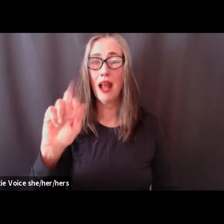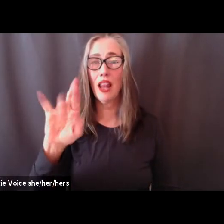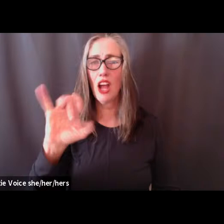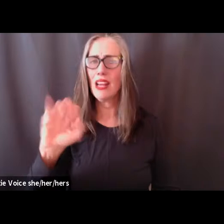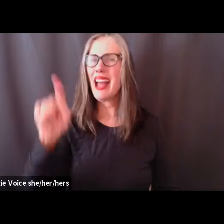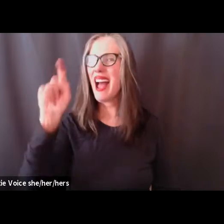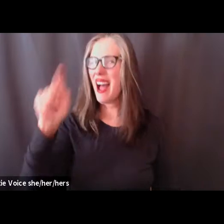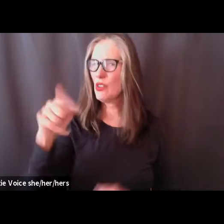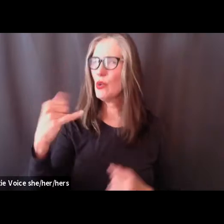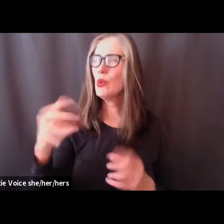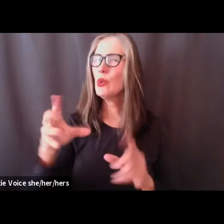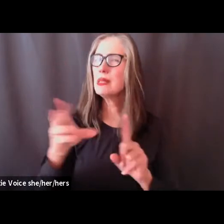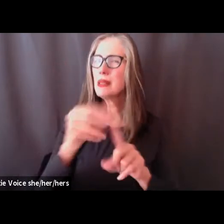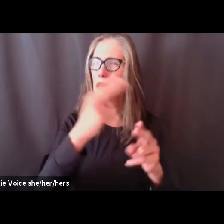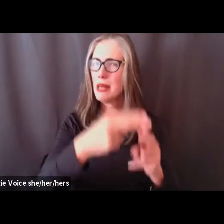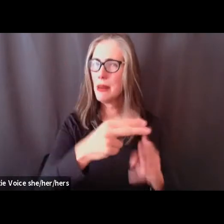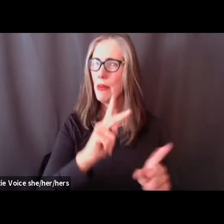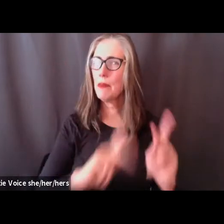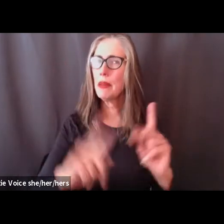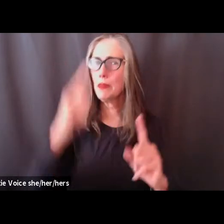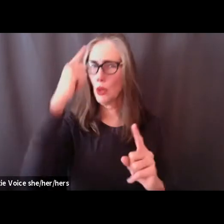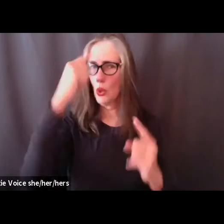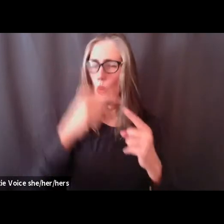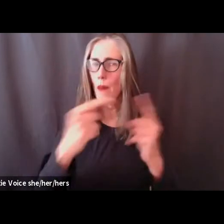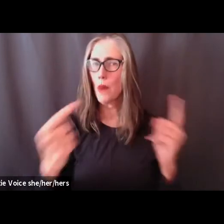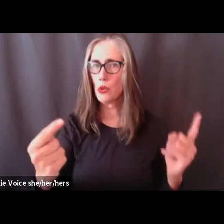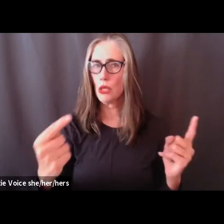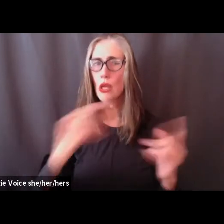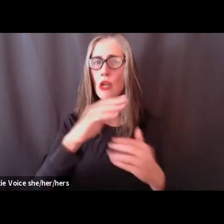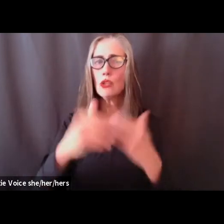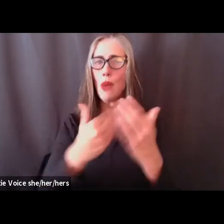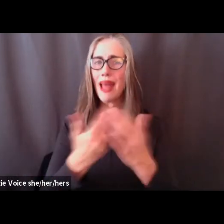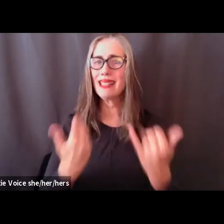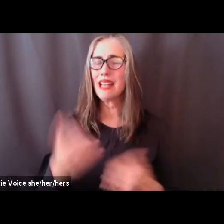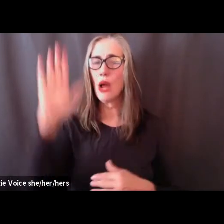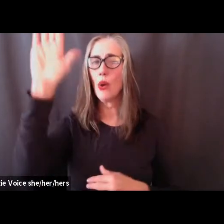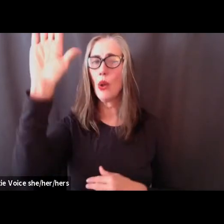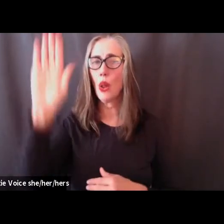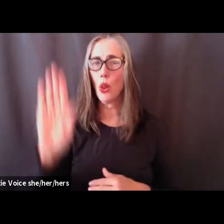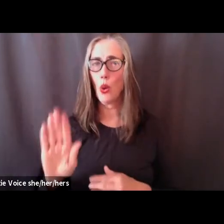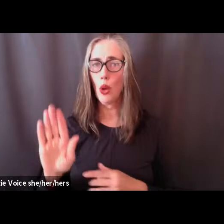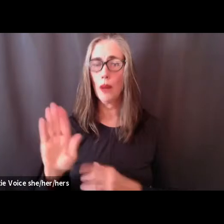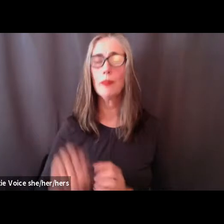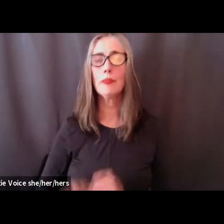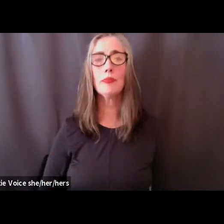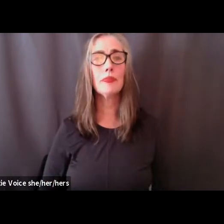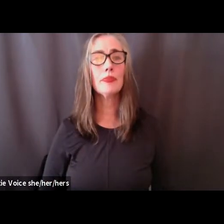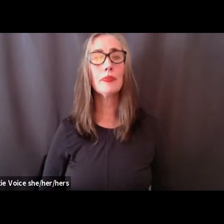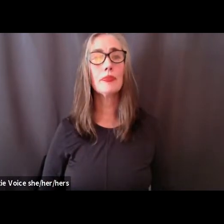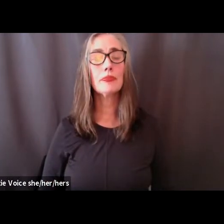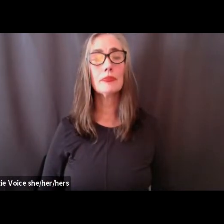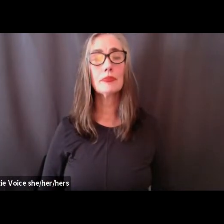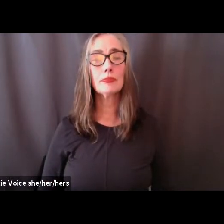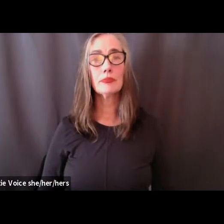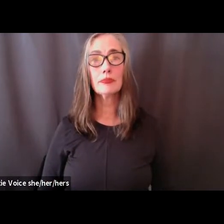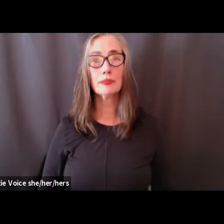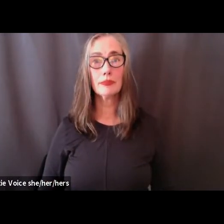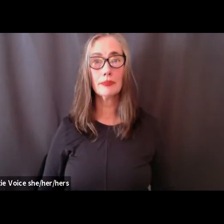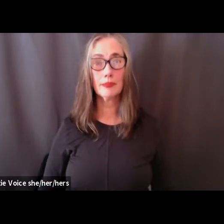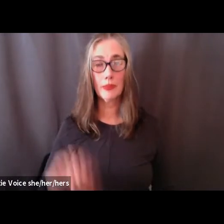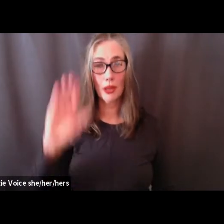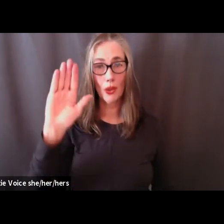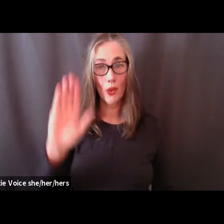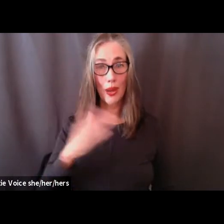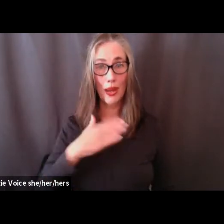in opposition next, so I need the names. So if we could lower all the hands. Okay, now those, if we could lower hands,